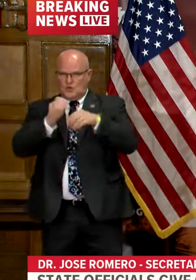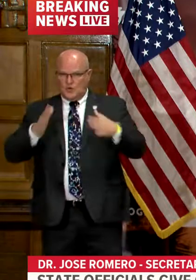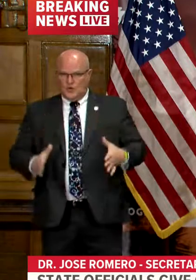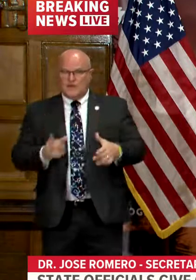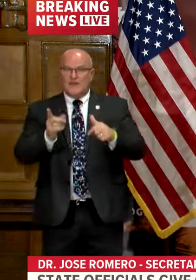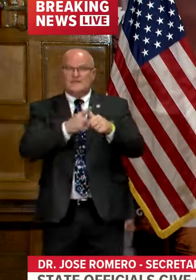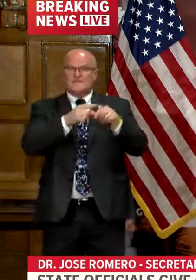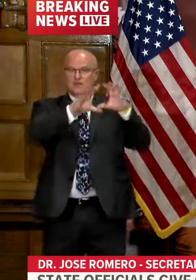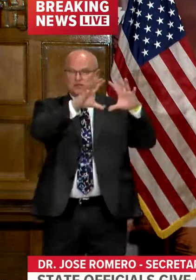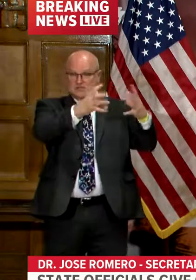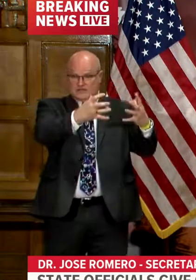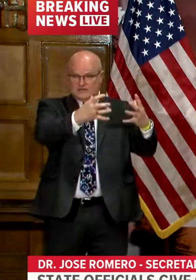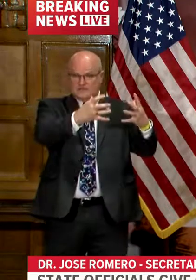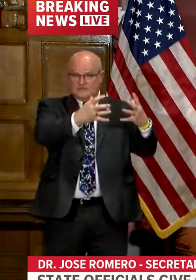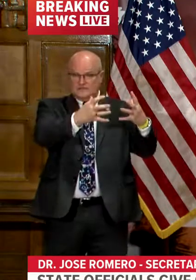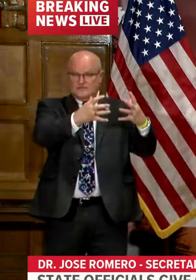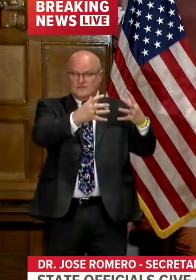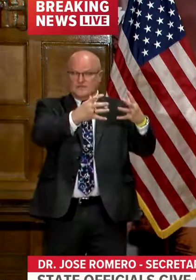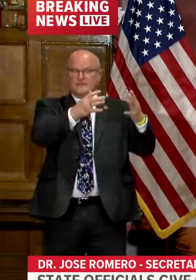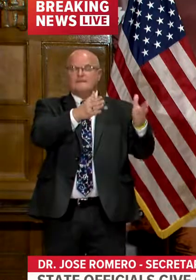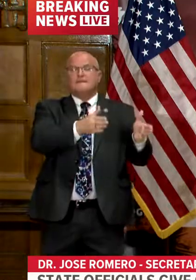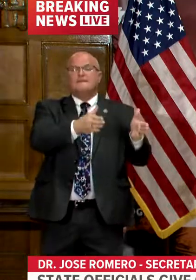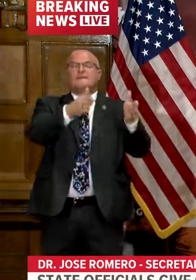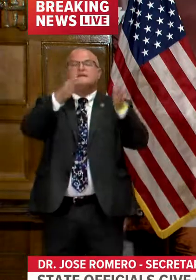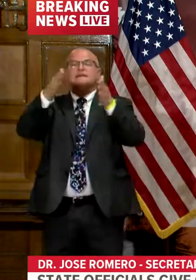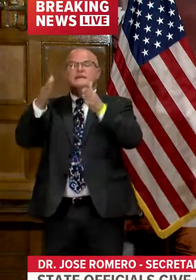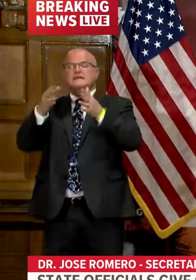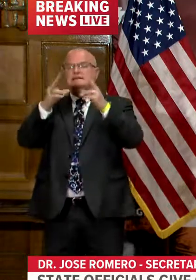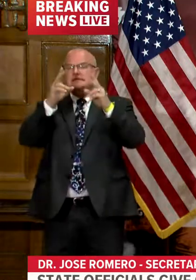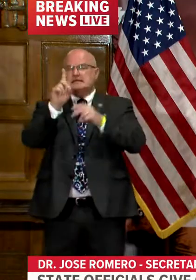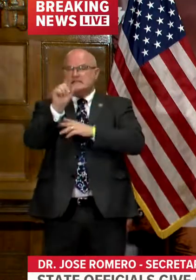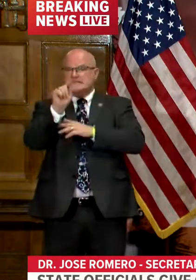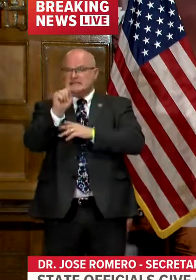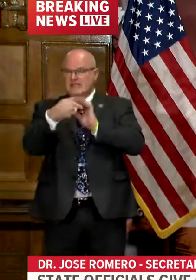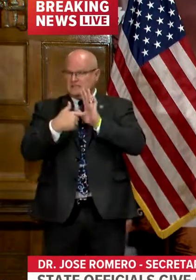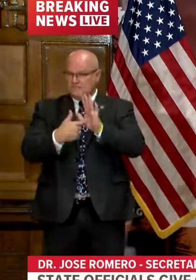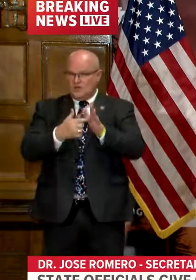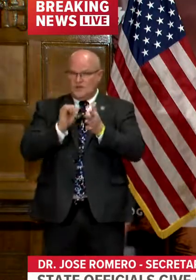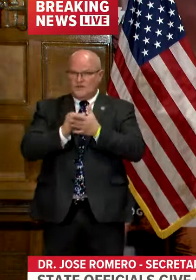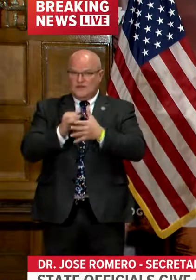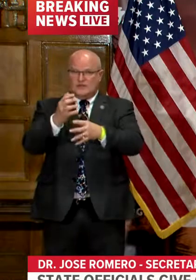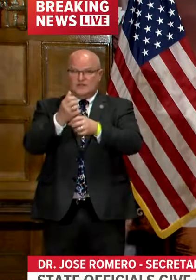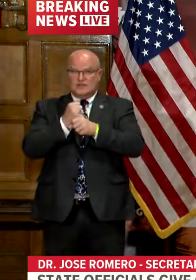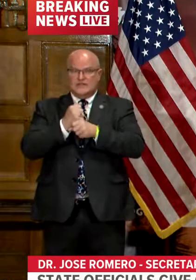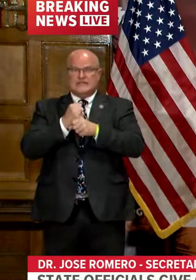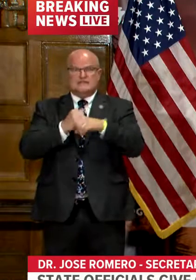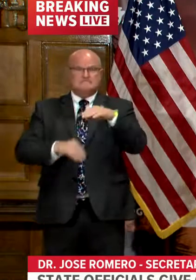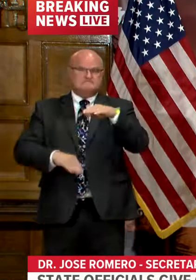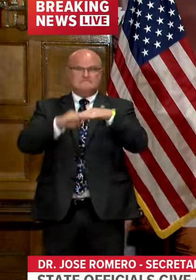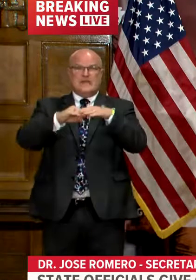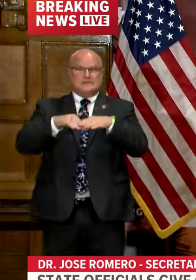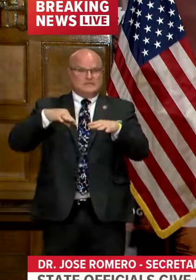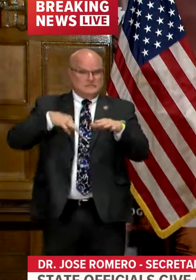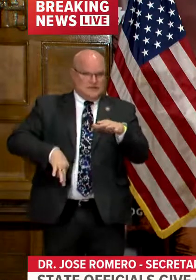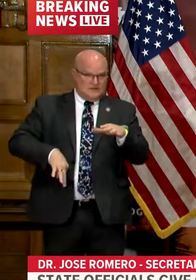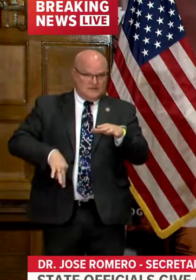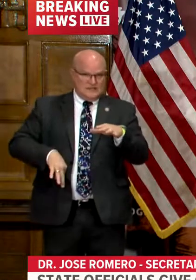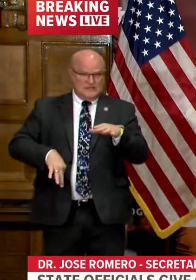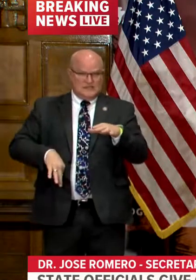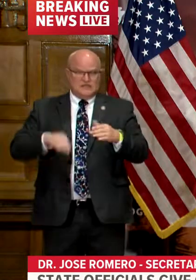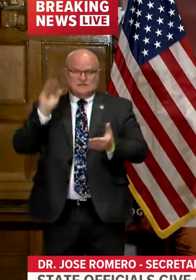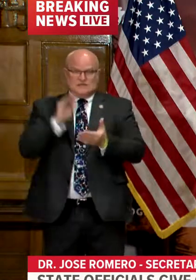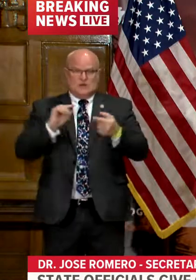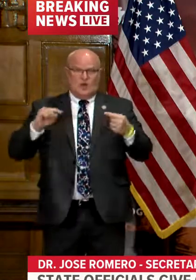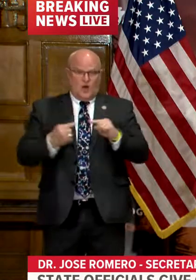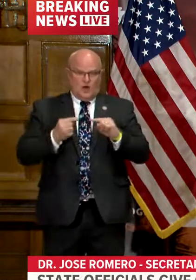first tier. So those go in there. Then the data indicated that you would get maximum benefit, minimum harm